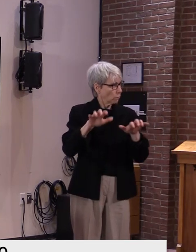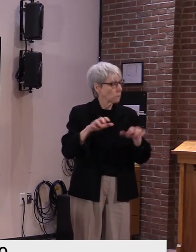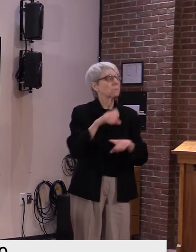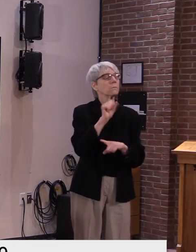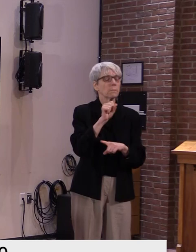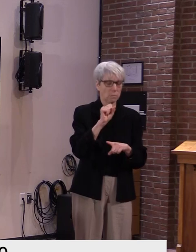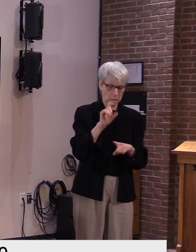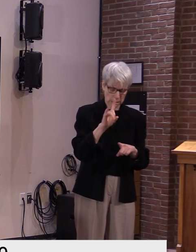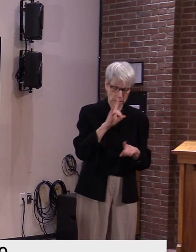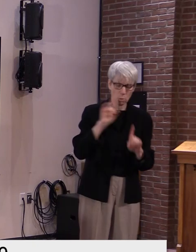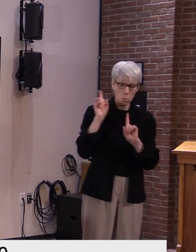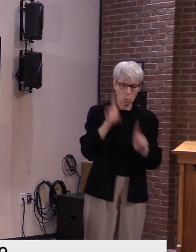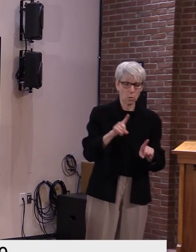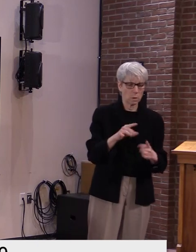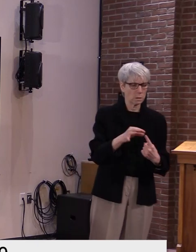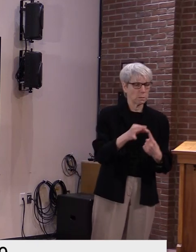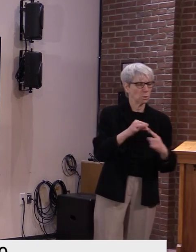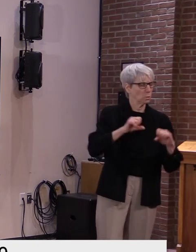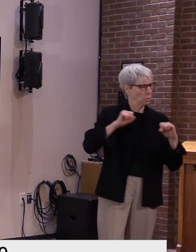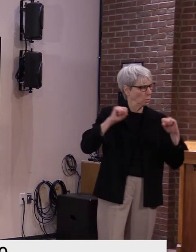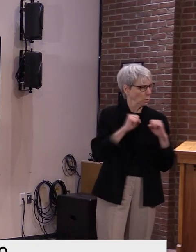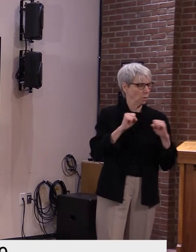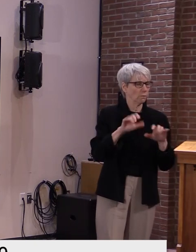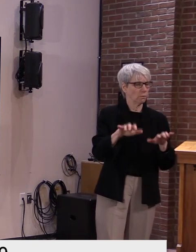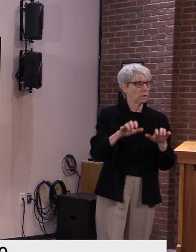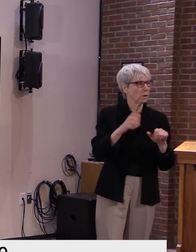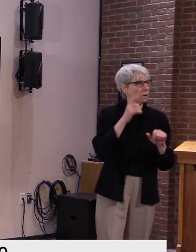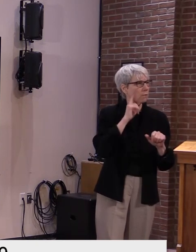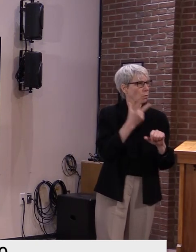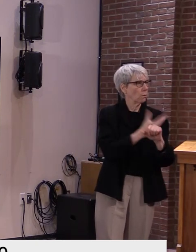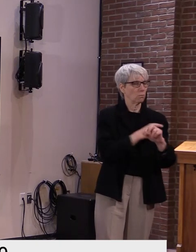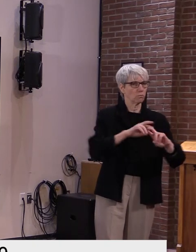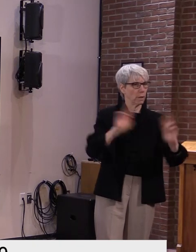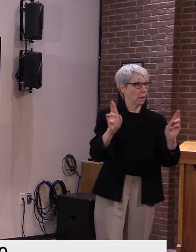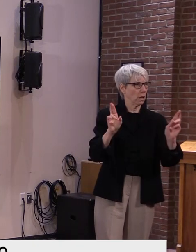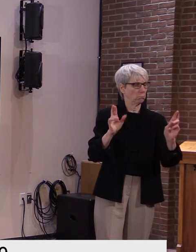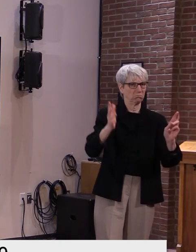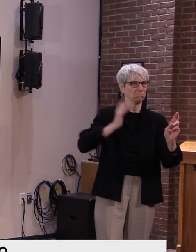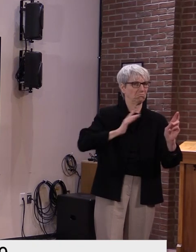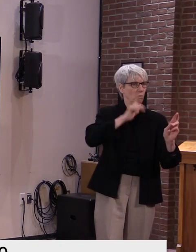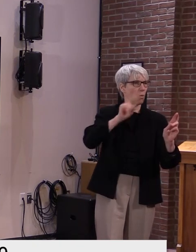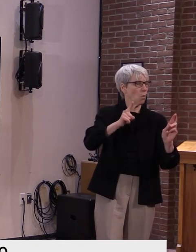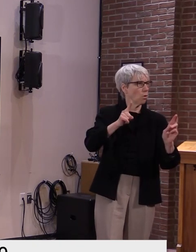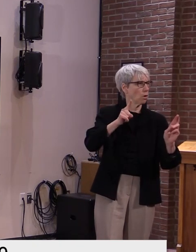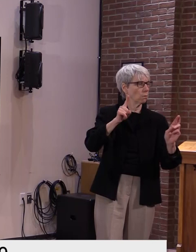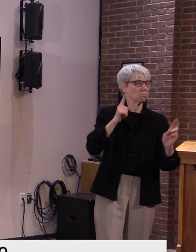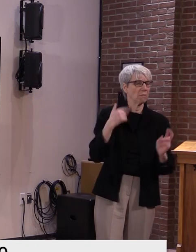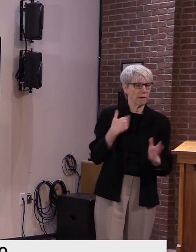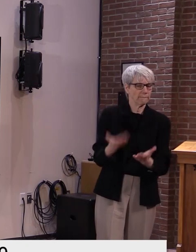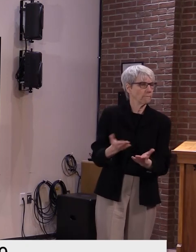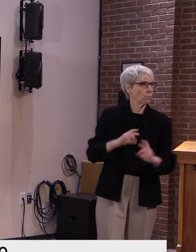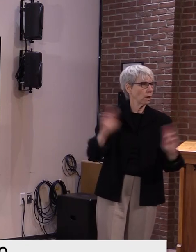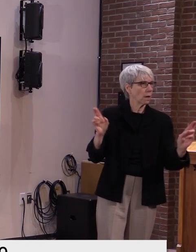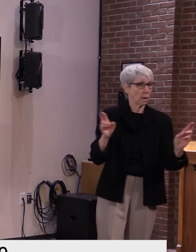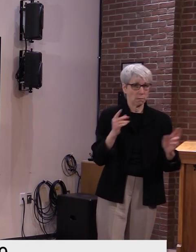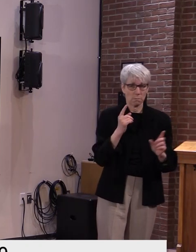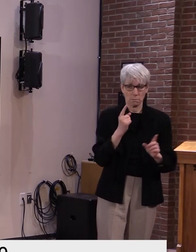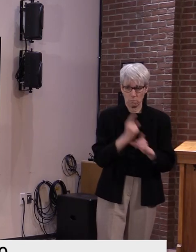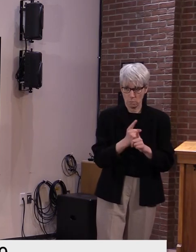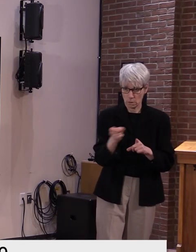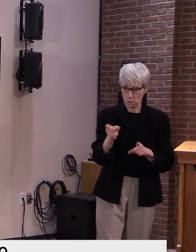a low temperature freezer for our vaccine storage facility, state run. Is that